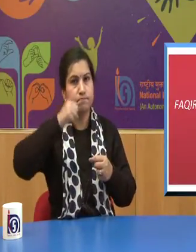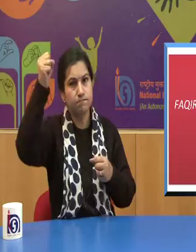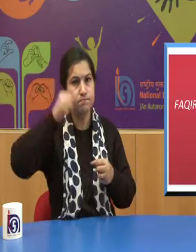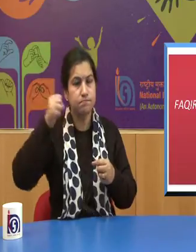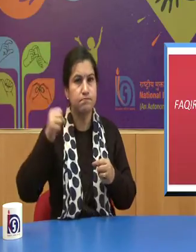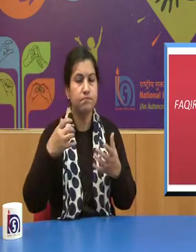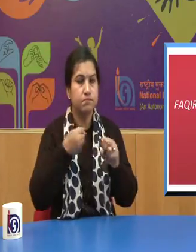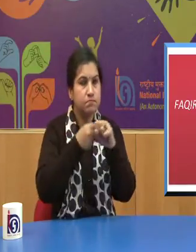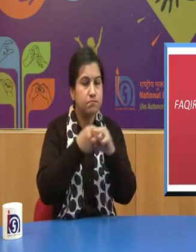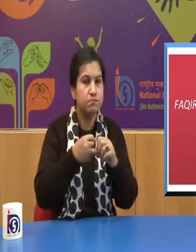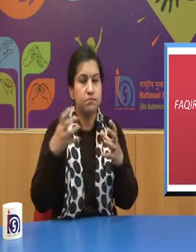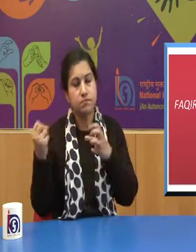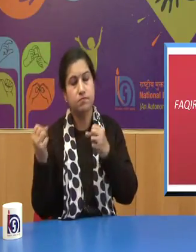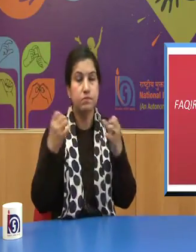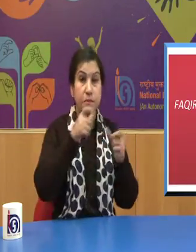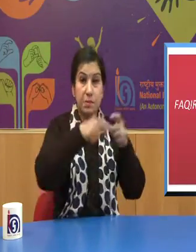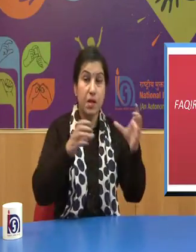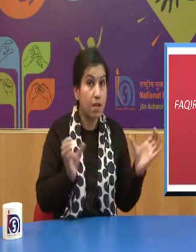And some other revolts were